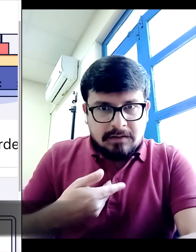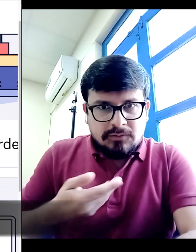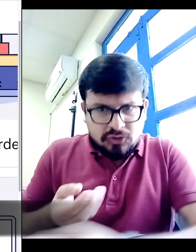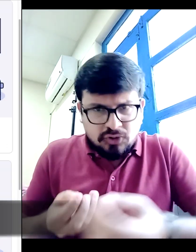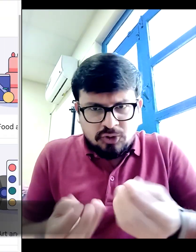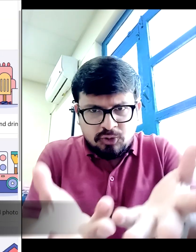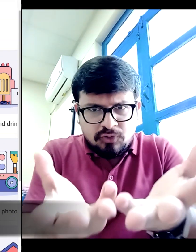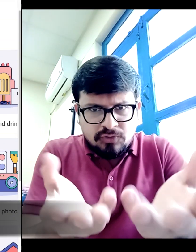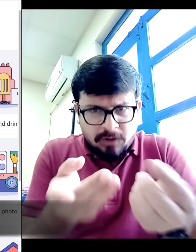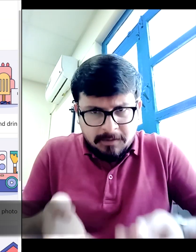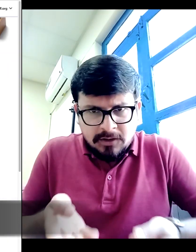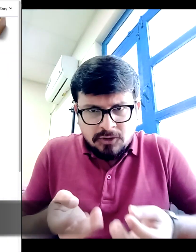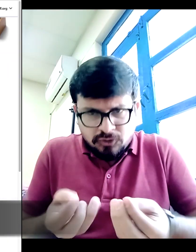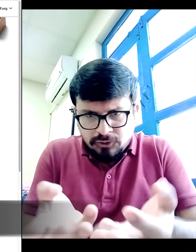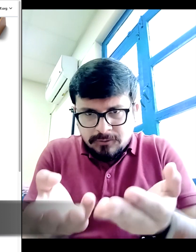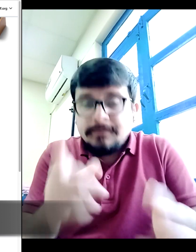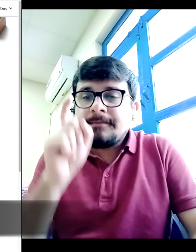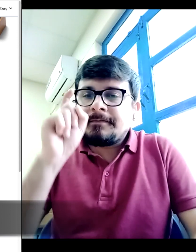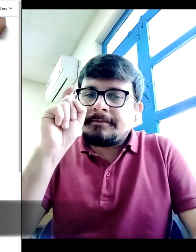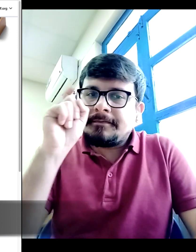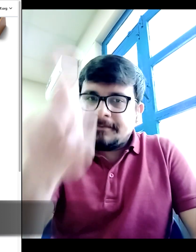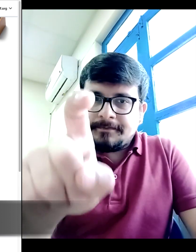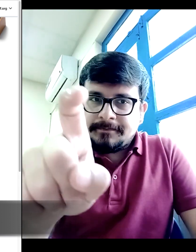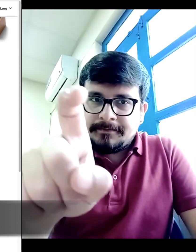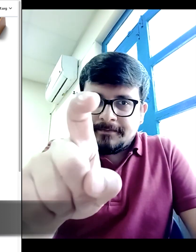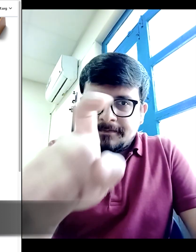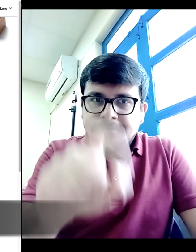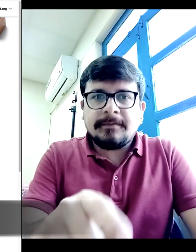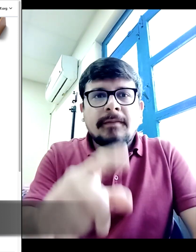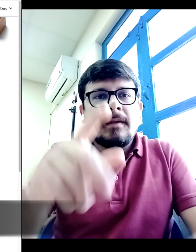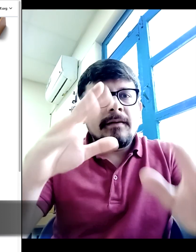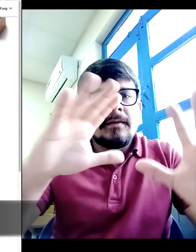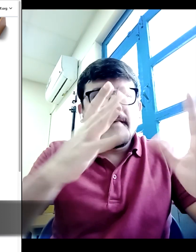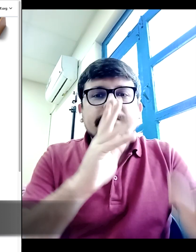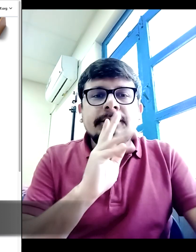And here I can start creating my logo.